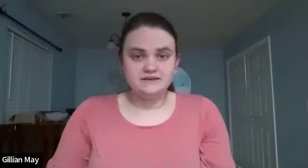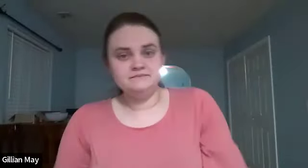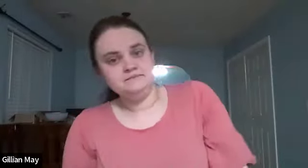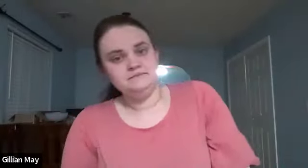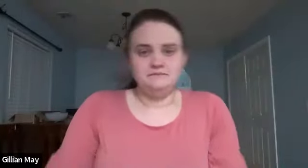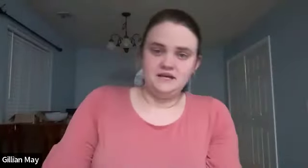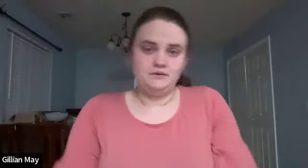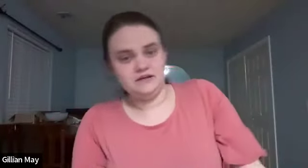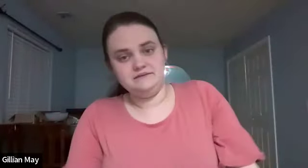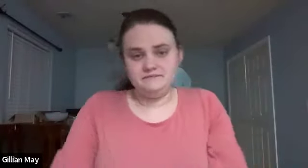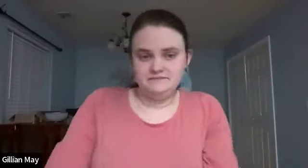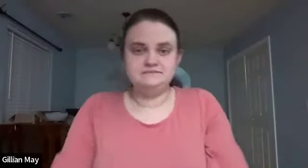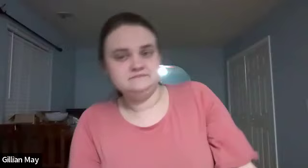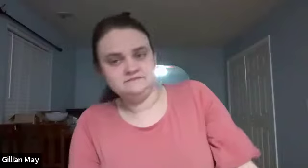penguin, penguin,